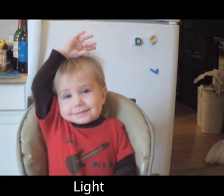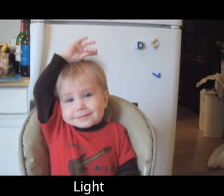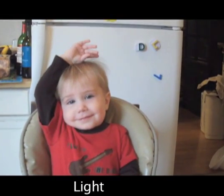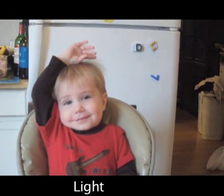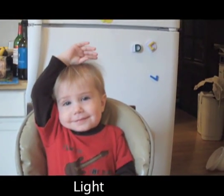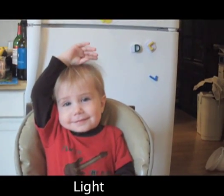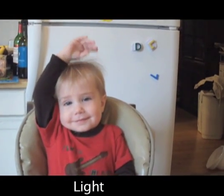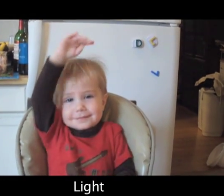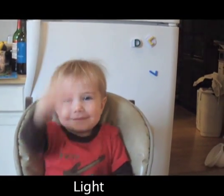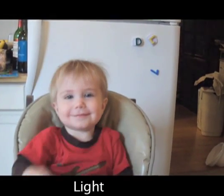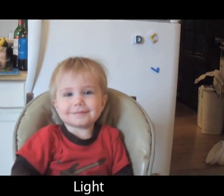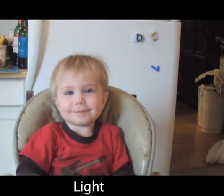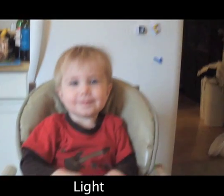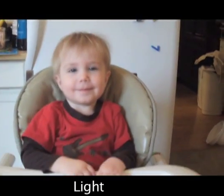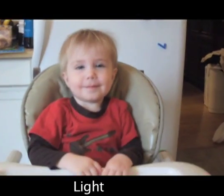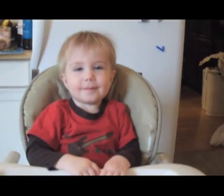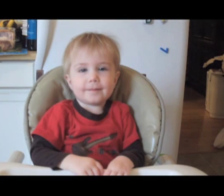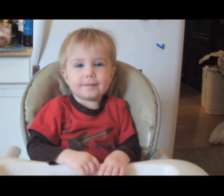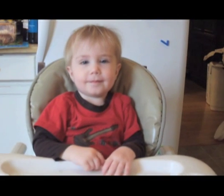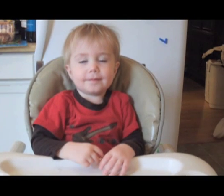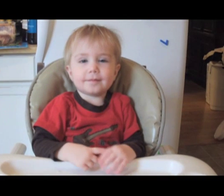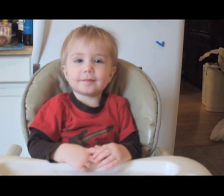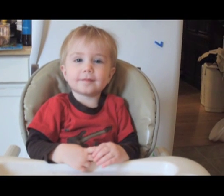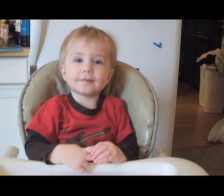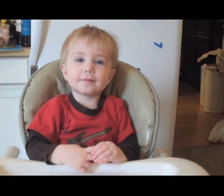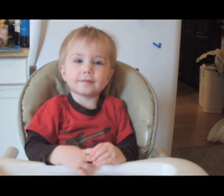good job how about cookie